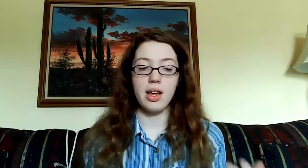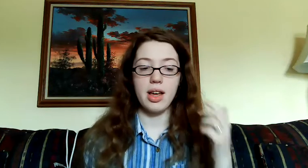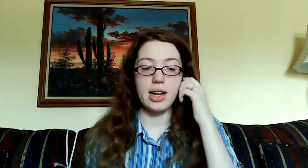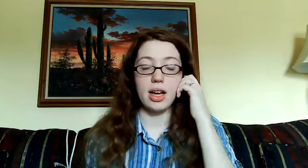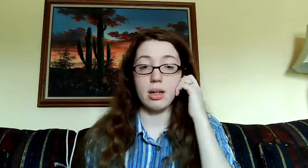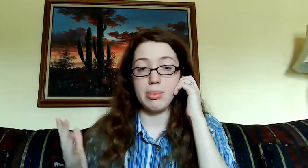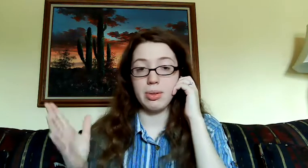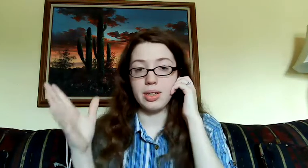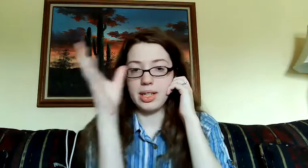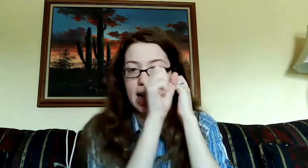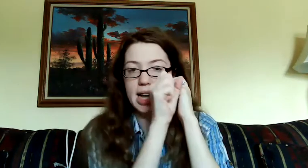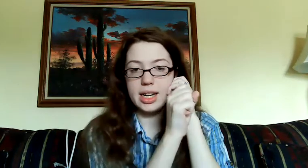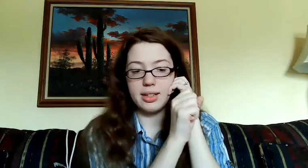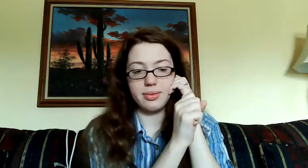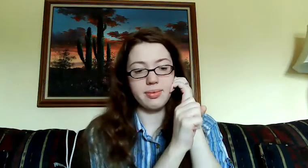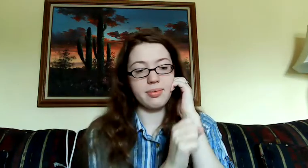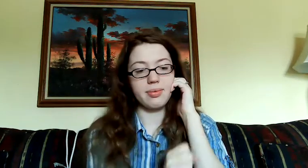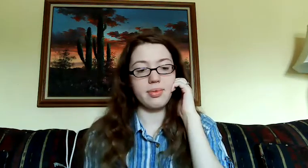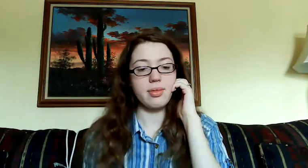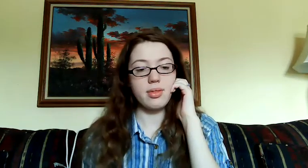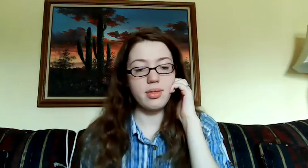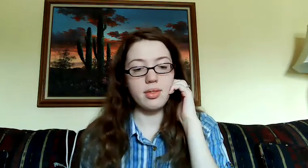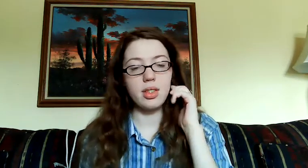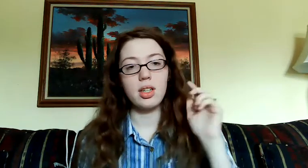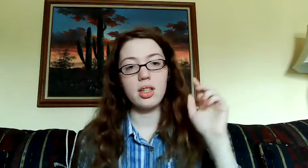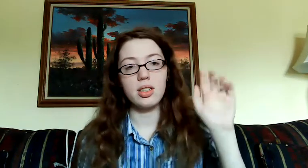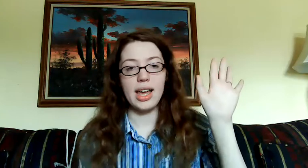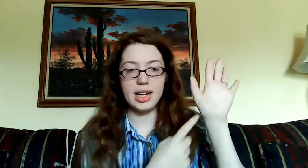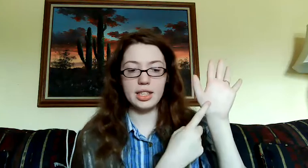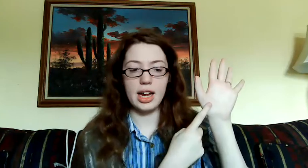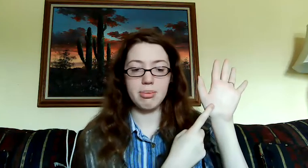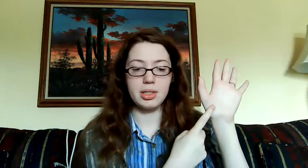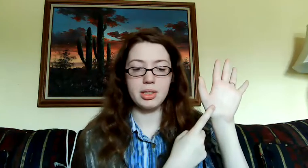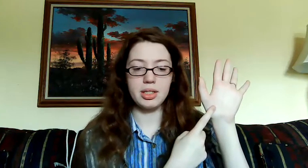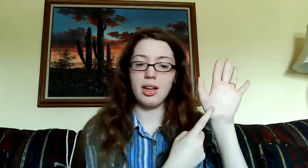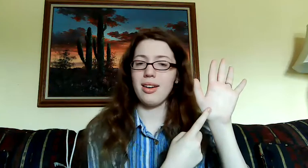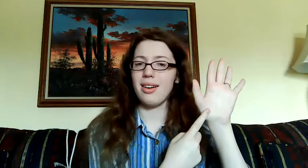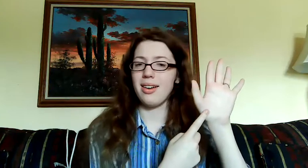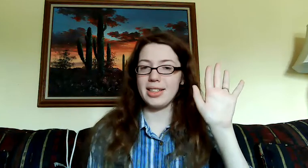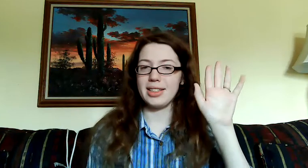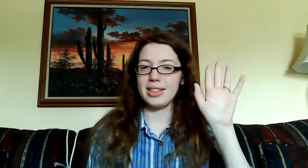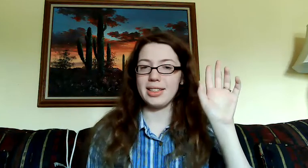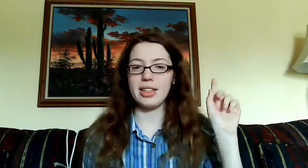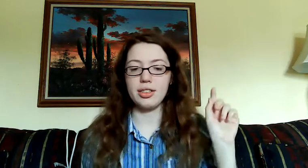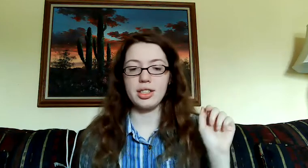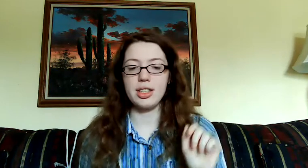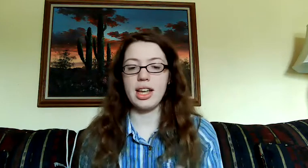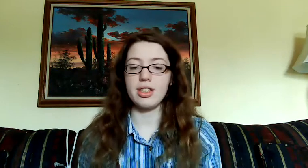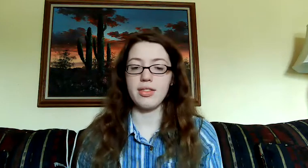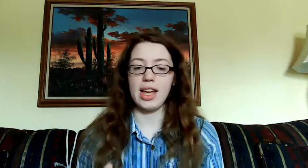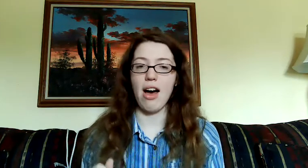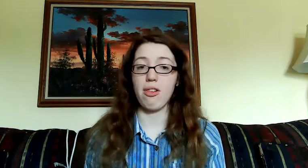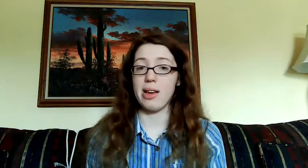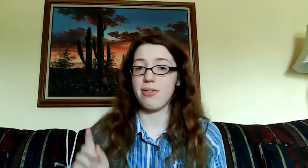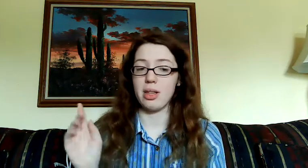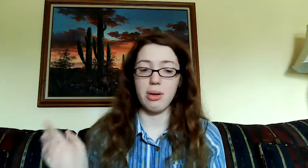other people can guess it. So the hand shapes are actually, they're just the letters of the alphabet for the most part,